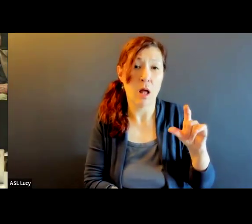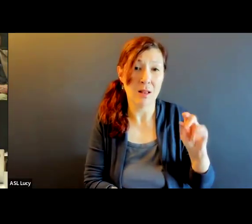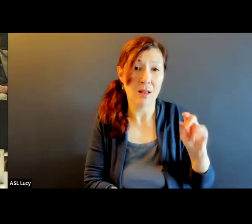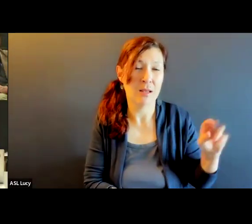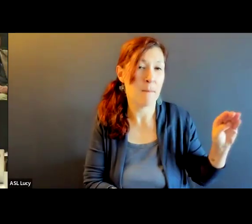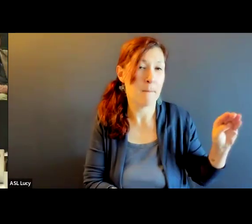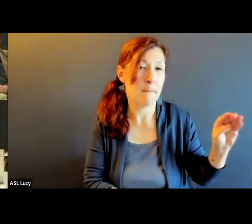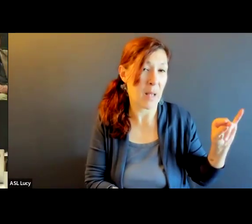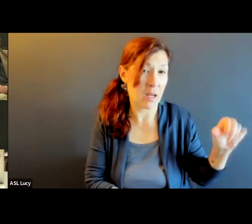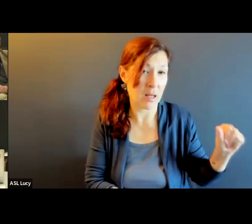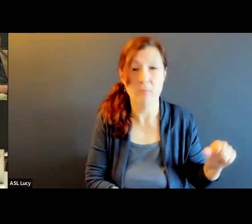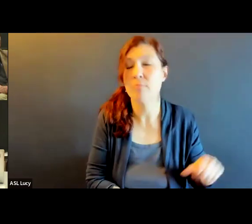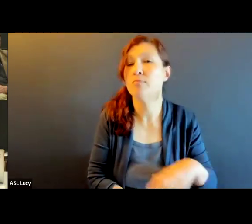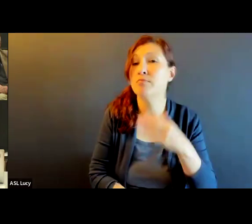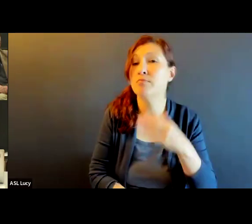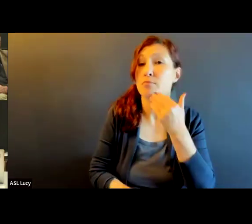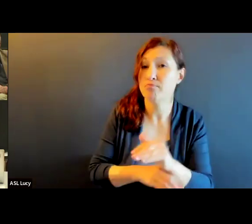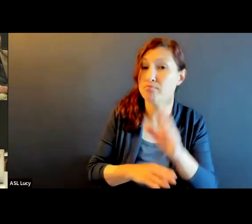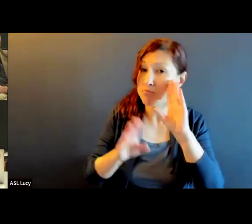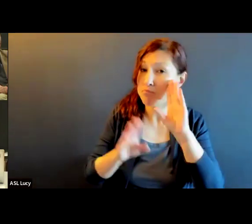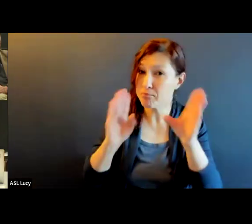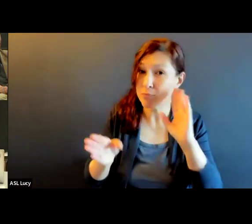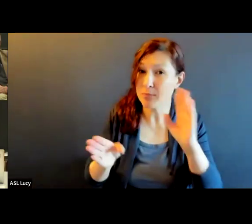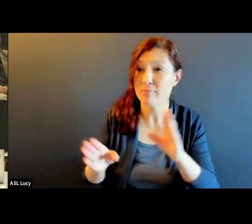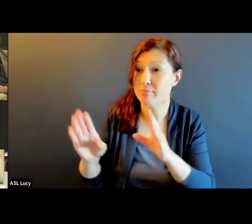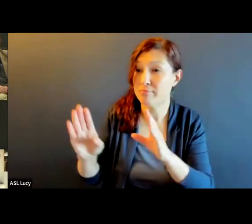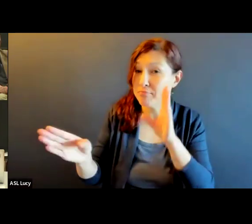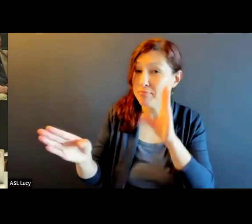Good evening, school committee. Hello, Rachel, again.